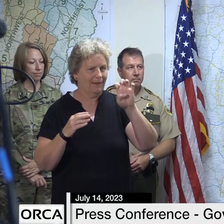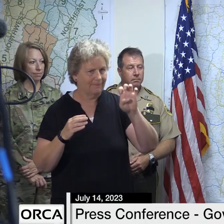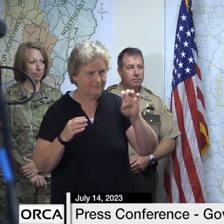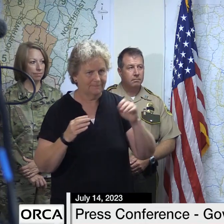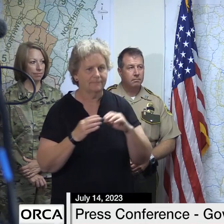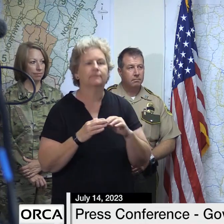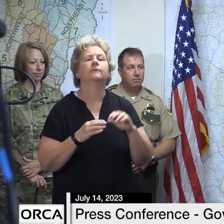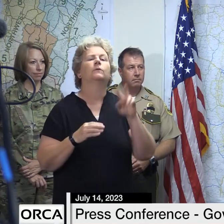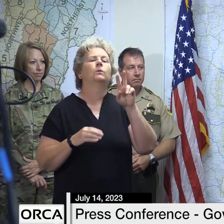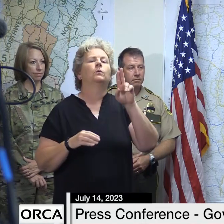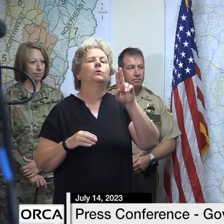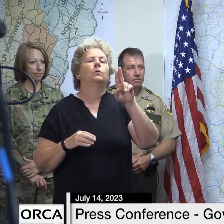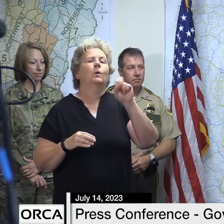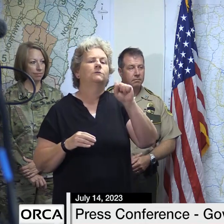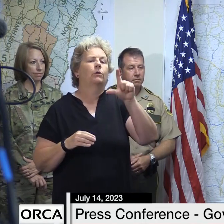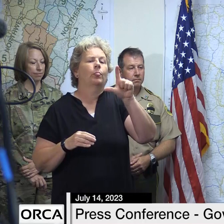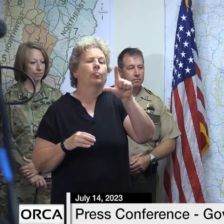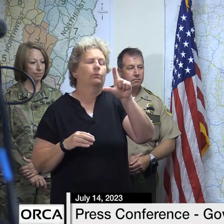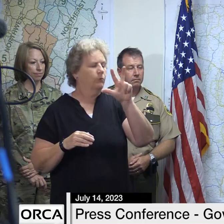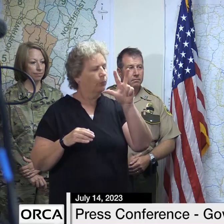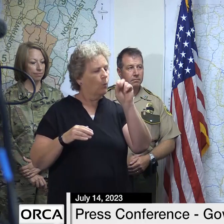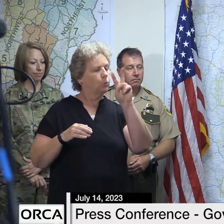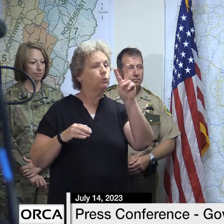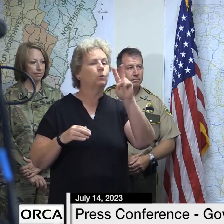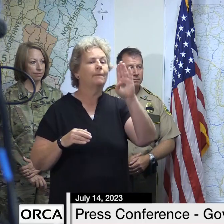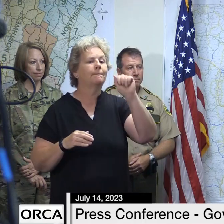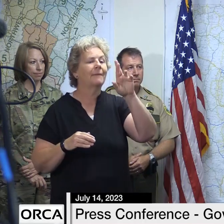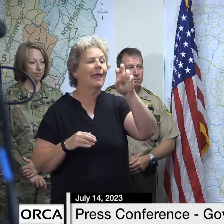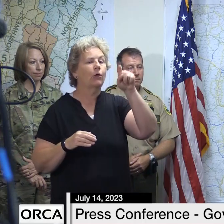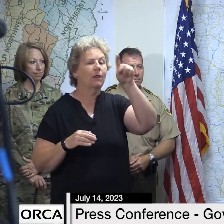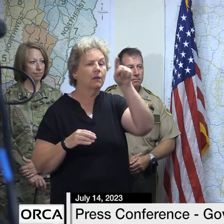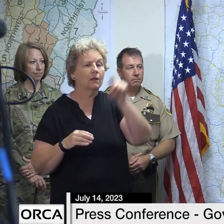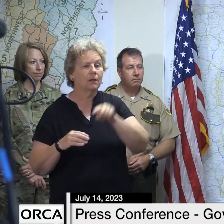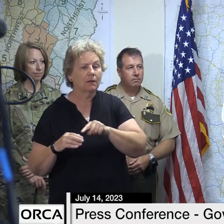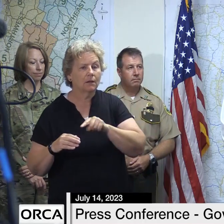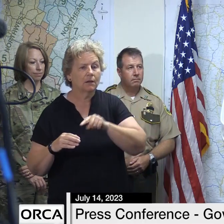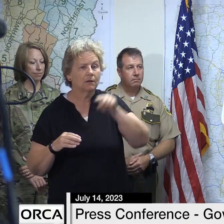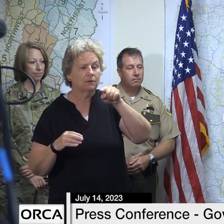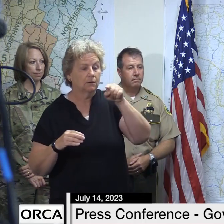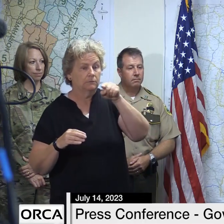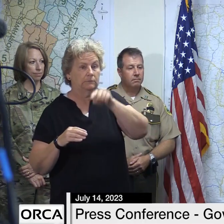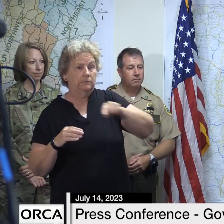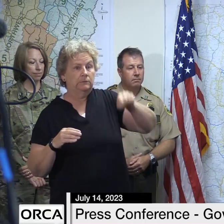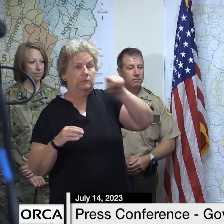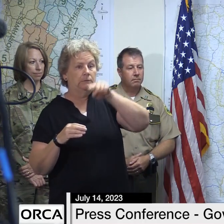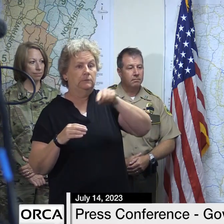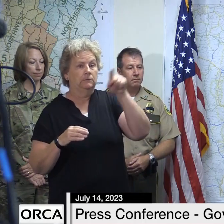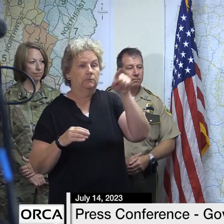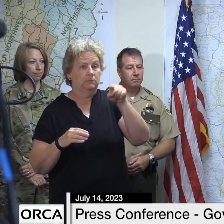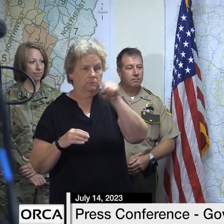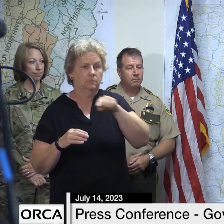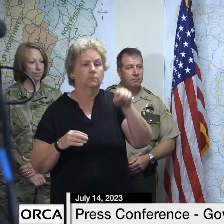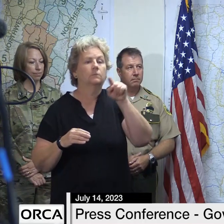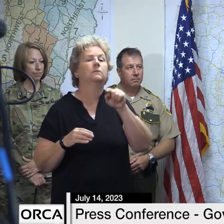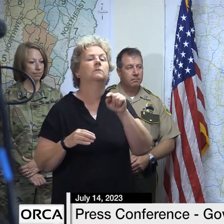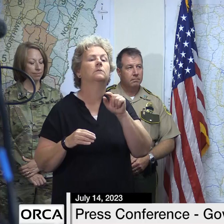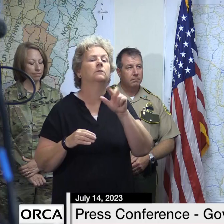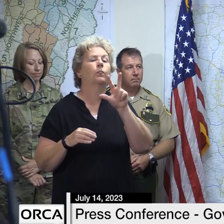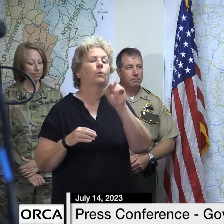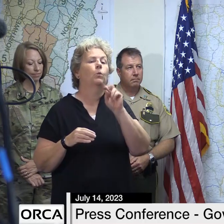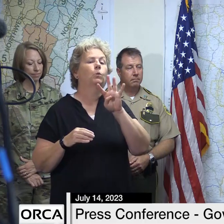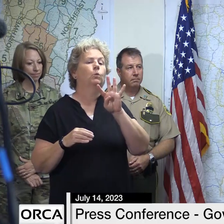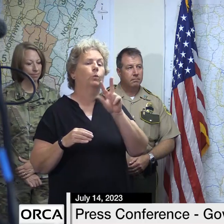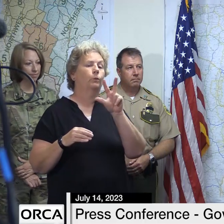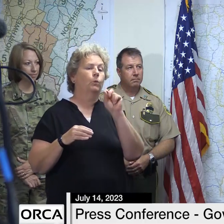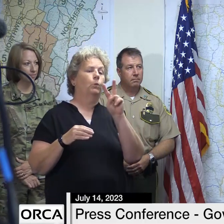Berrytown from Old Route 302 to the roundabout. US 302 in East Berry Road between Waterman Street